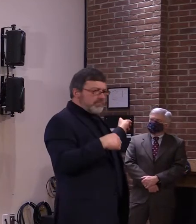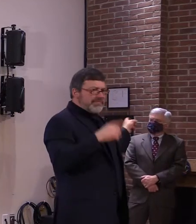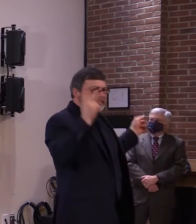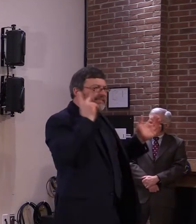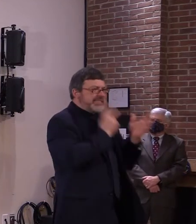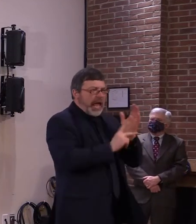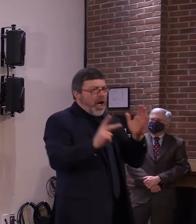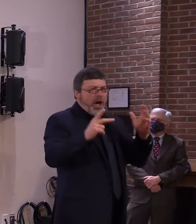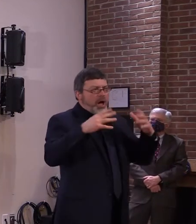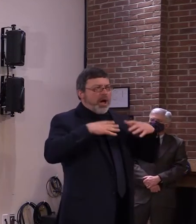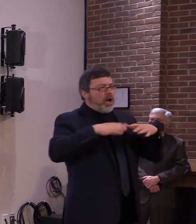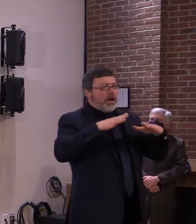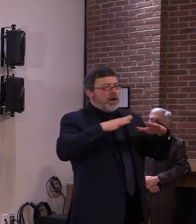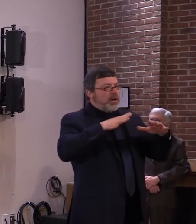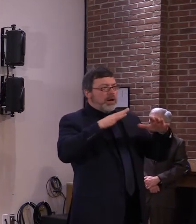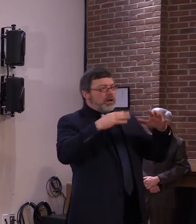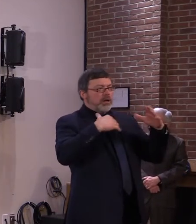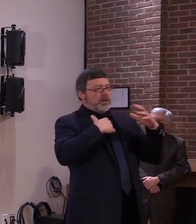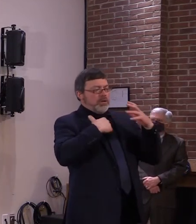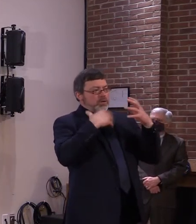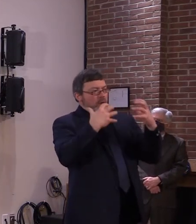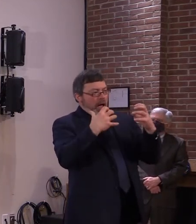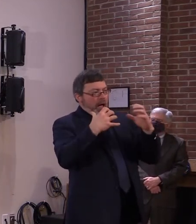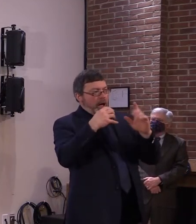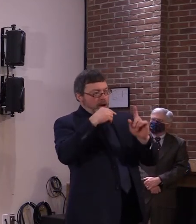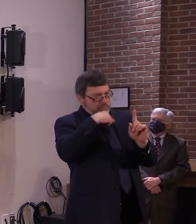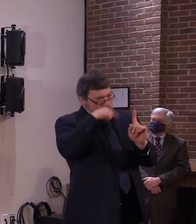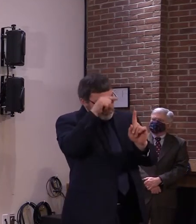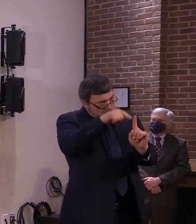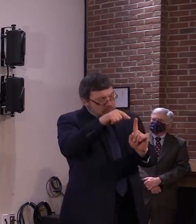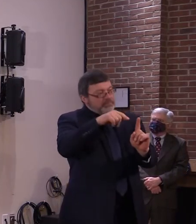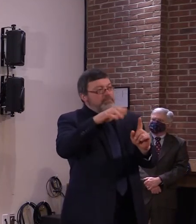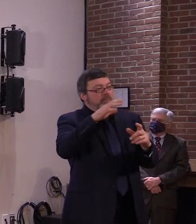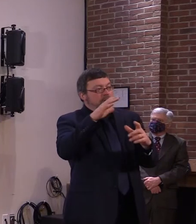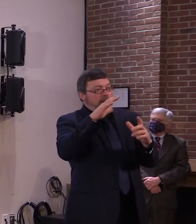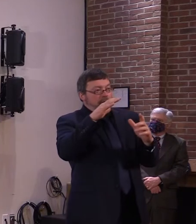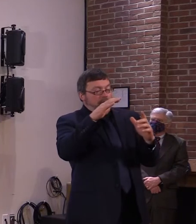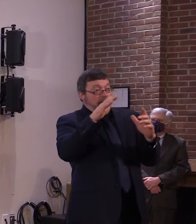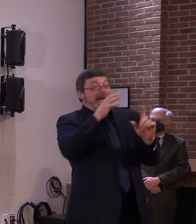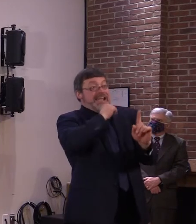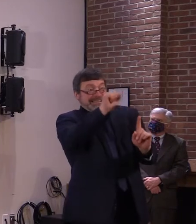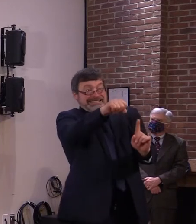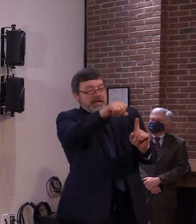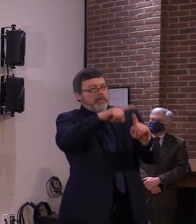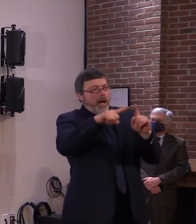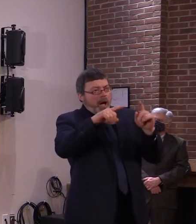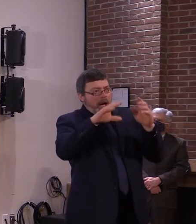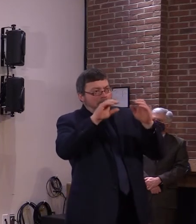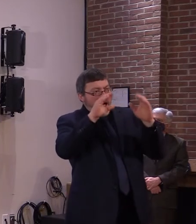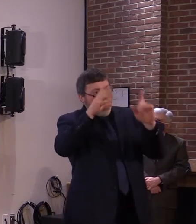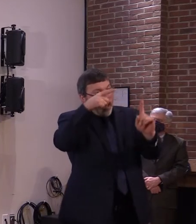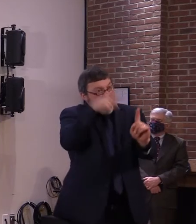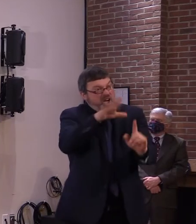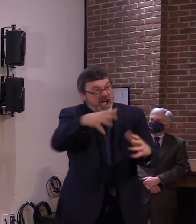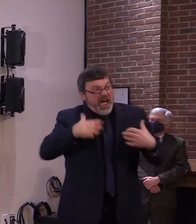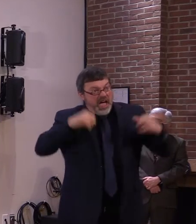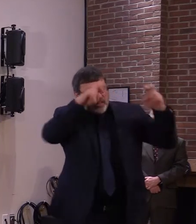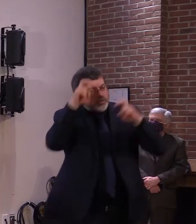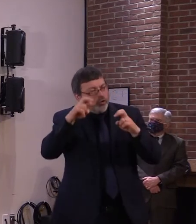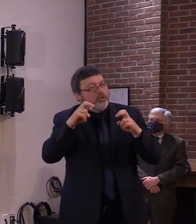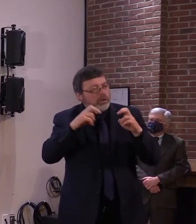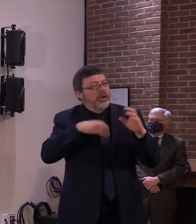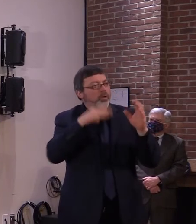terms of what that means have a chronic condition because number of people have chronic conditions that don't uh necessarily mean that